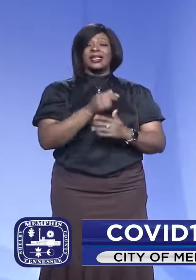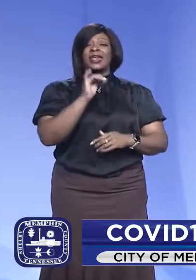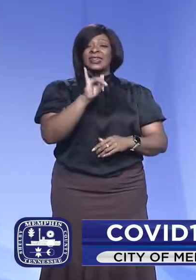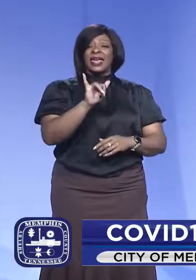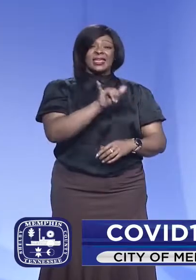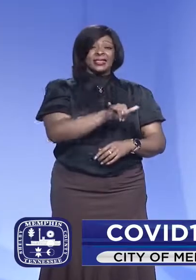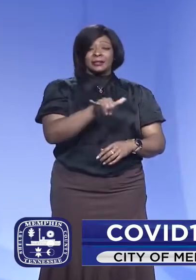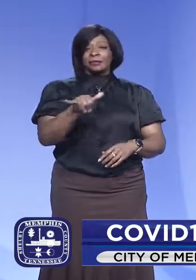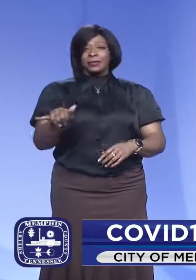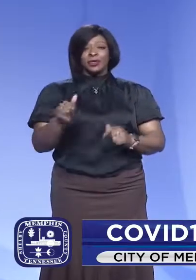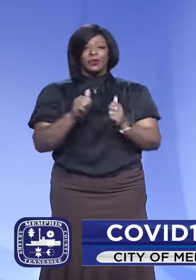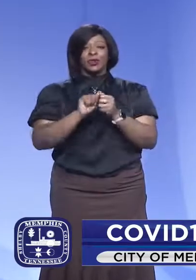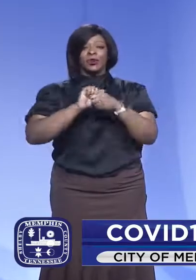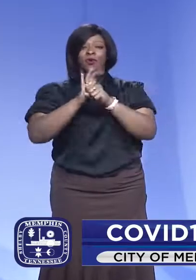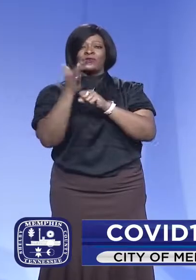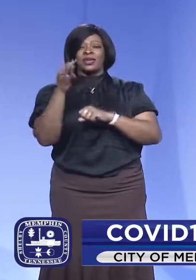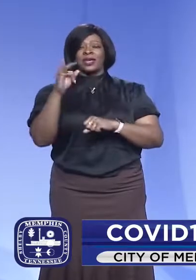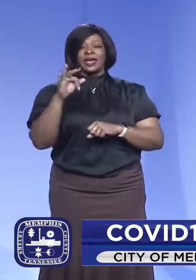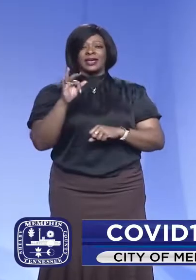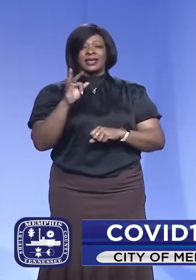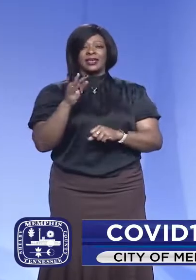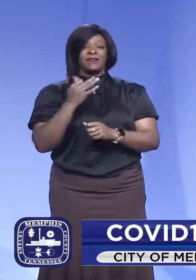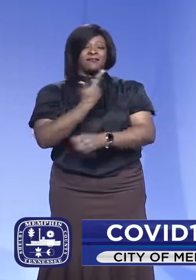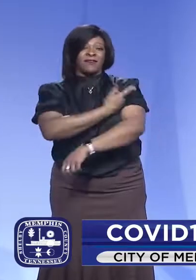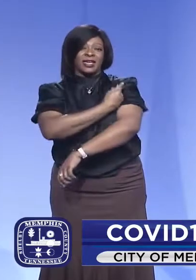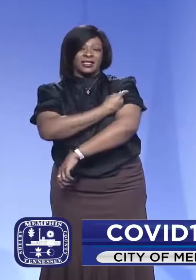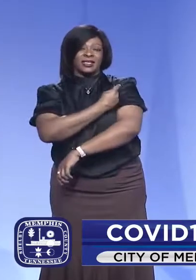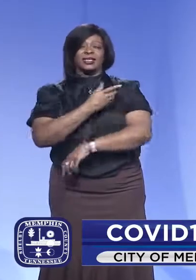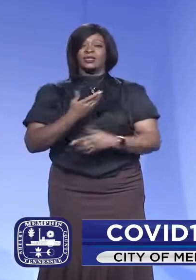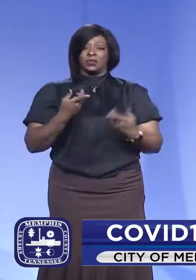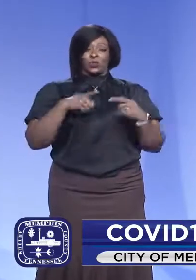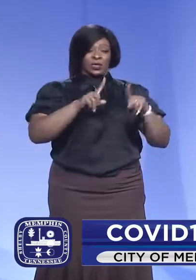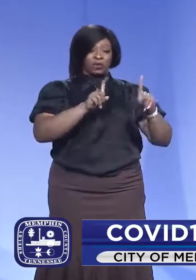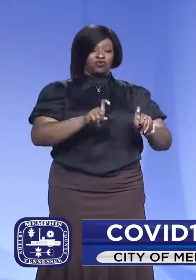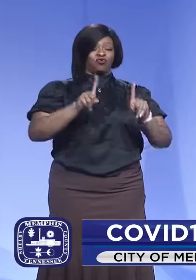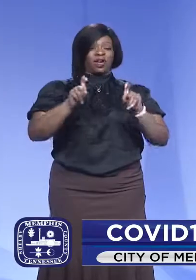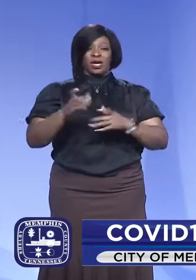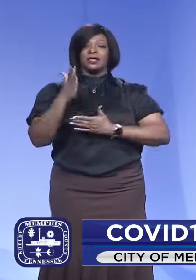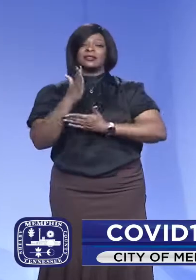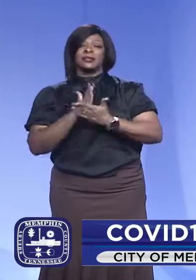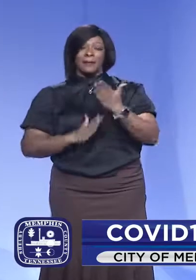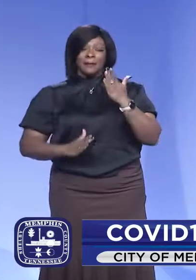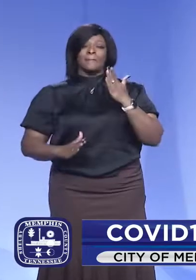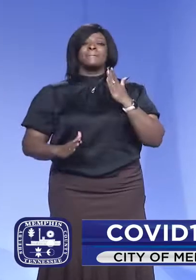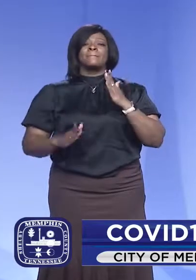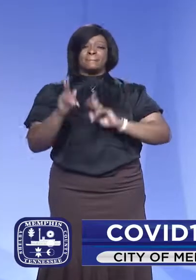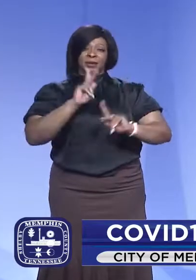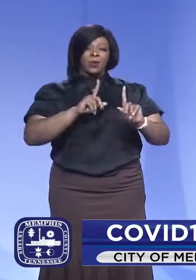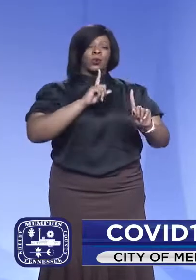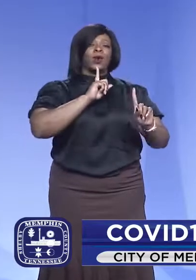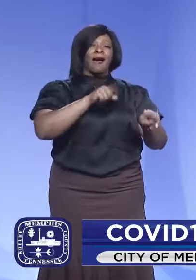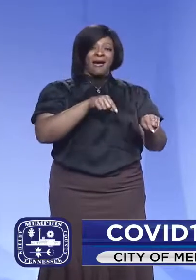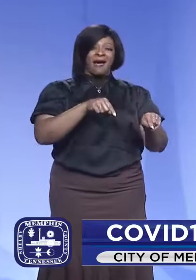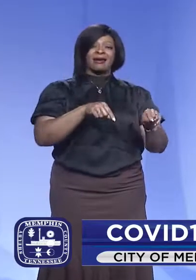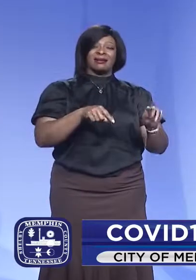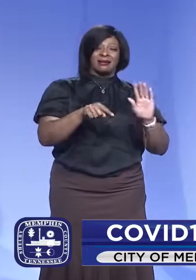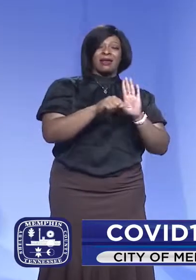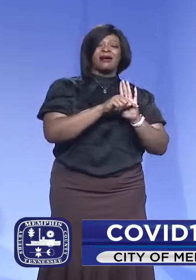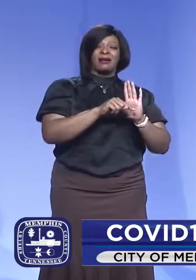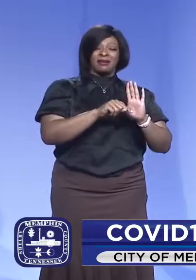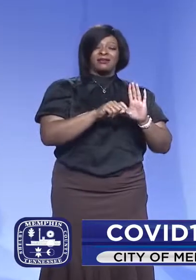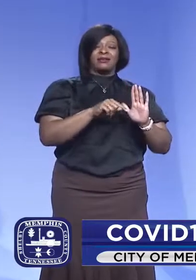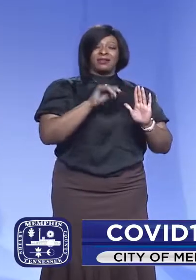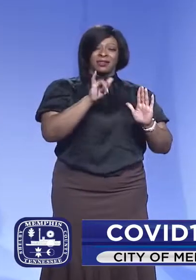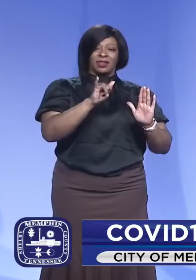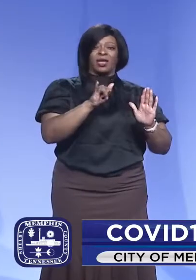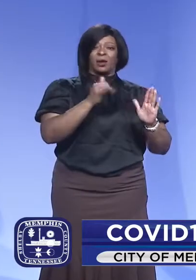similar with the COVID-19 vaccine. In the trials, there were some reactions that were